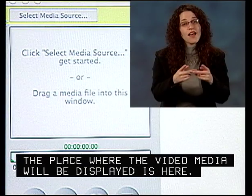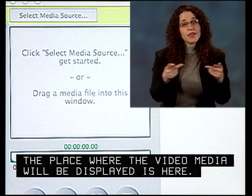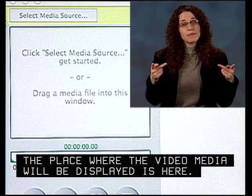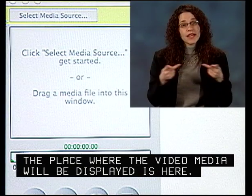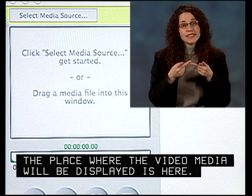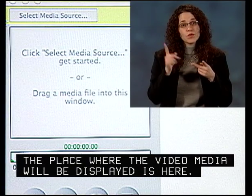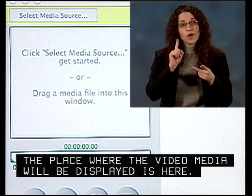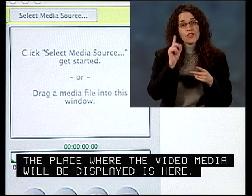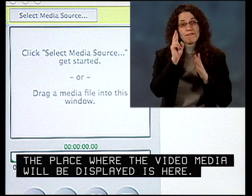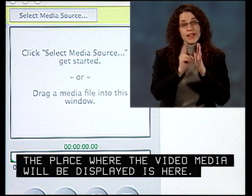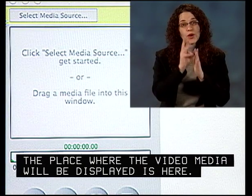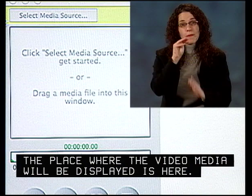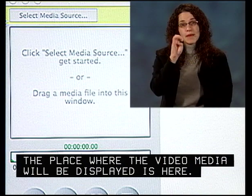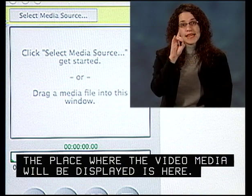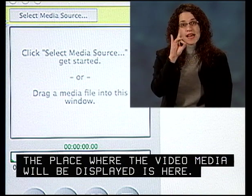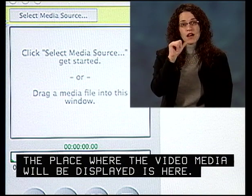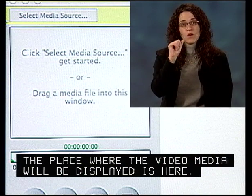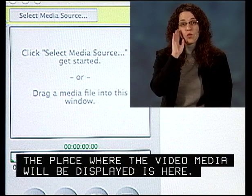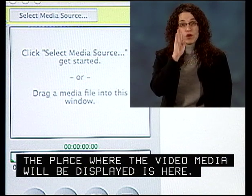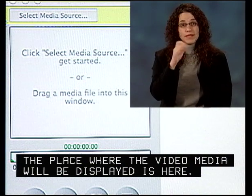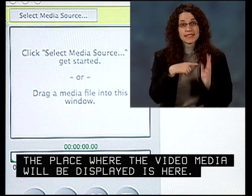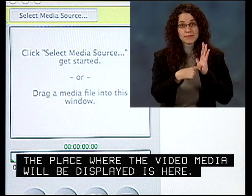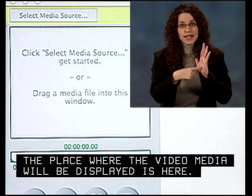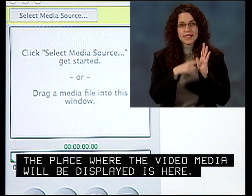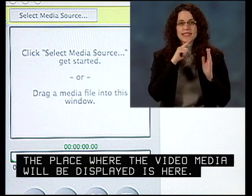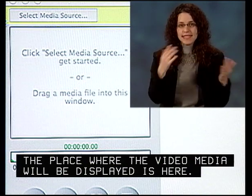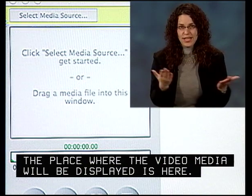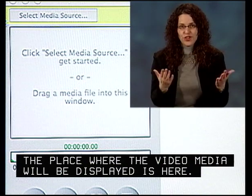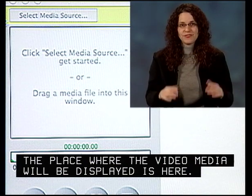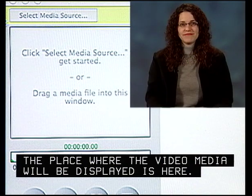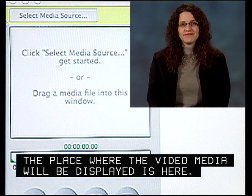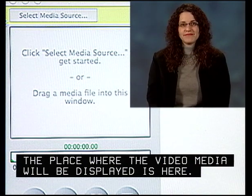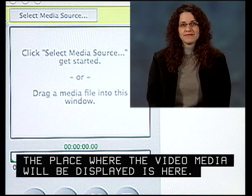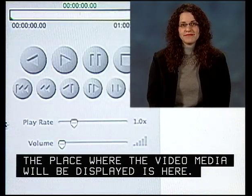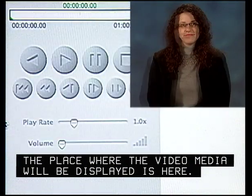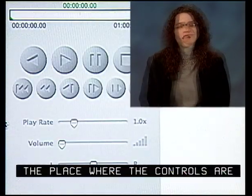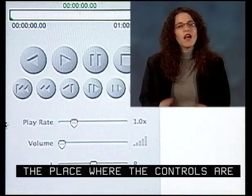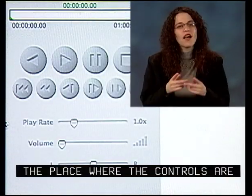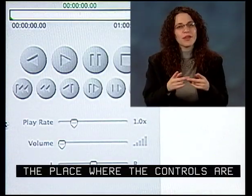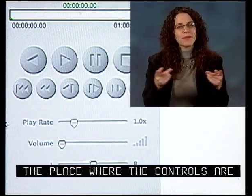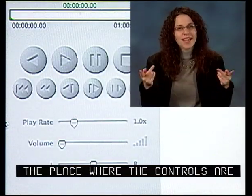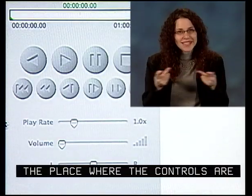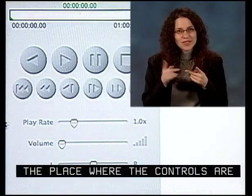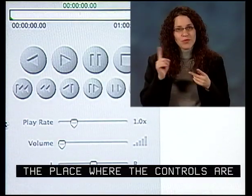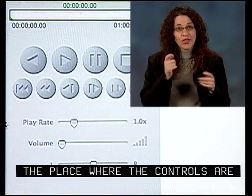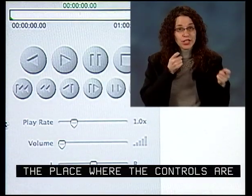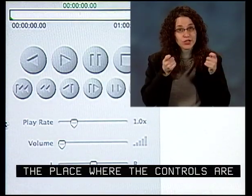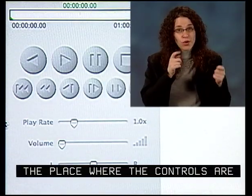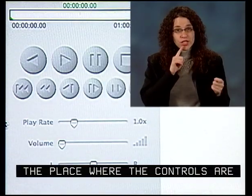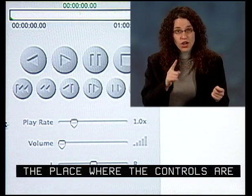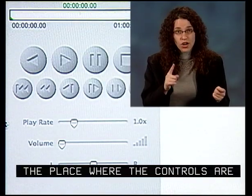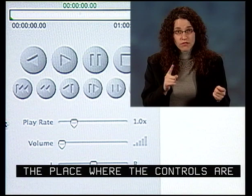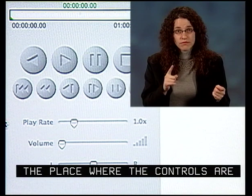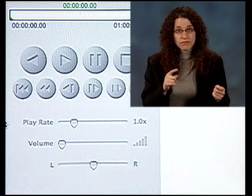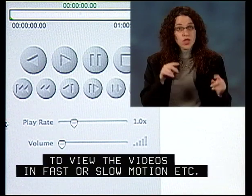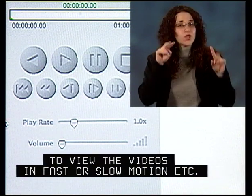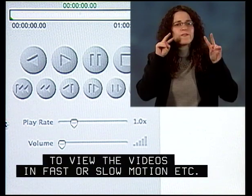The place where the video media will be displayed is here. The place where the controllers are to view